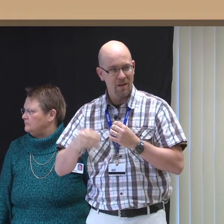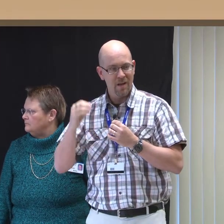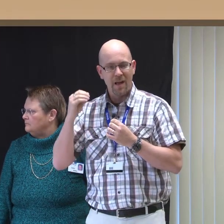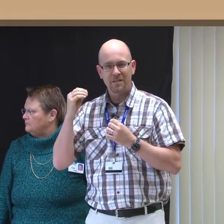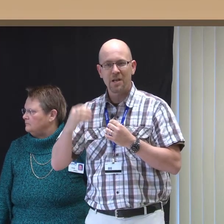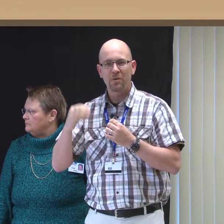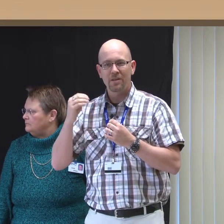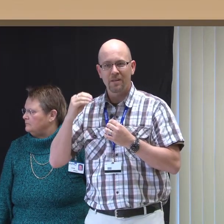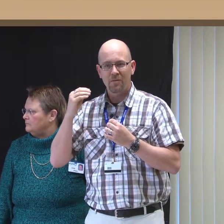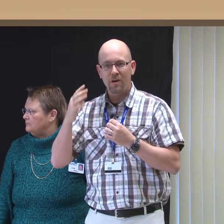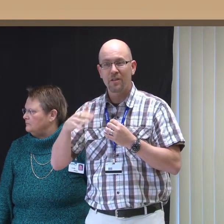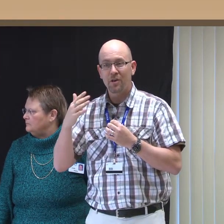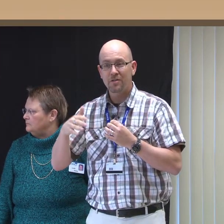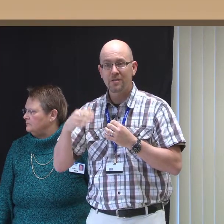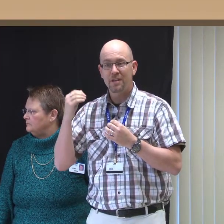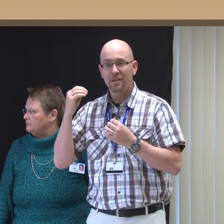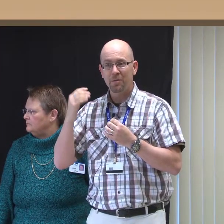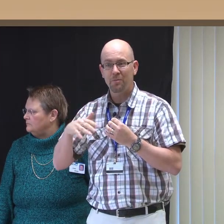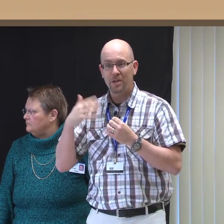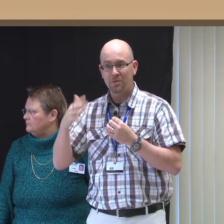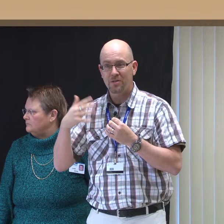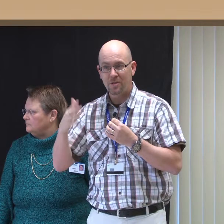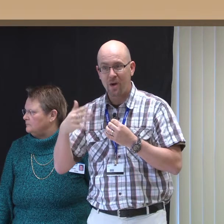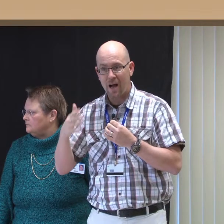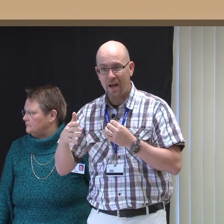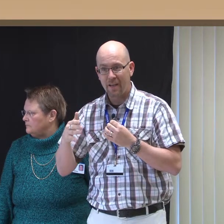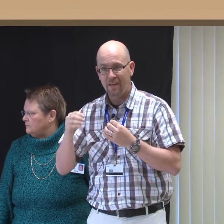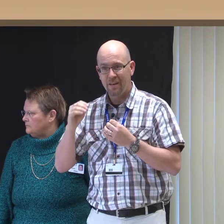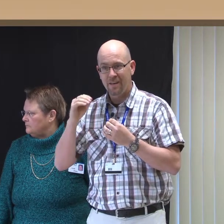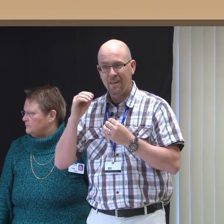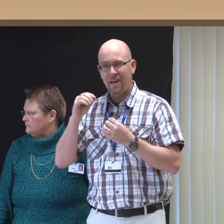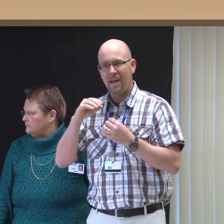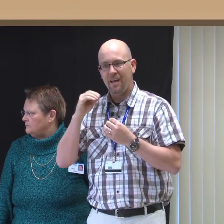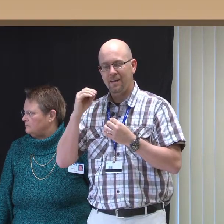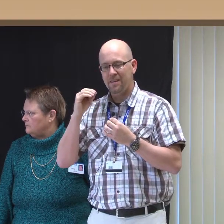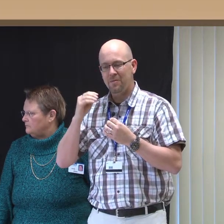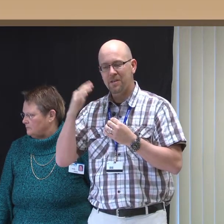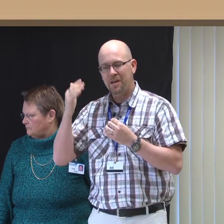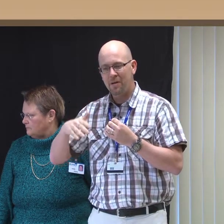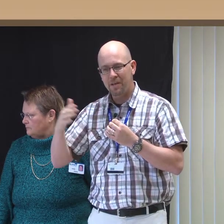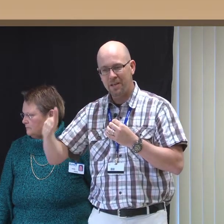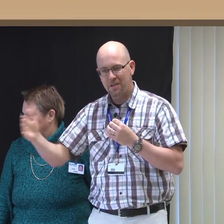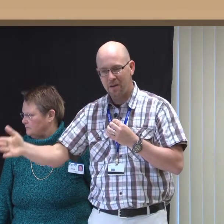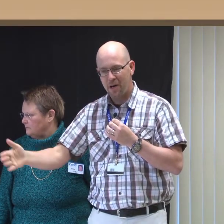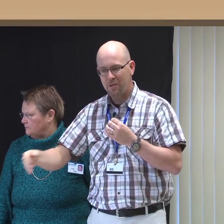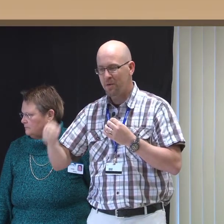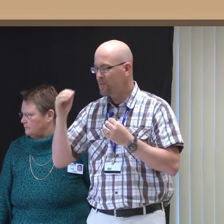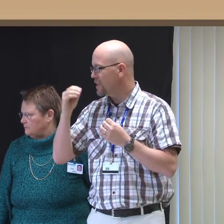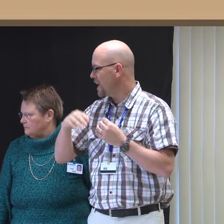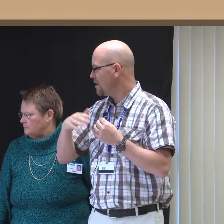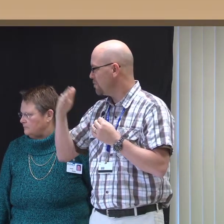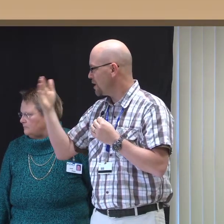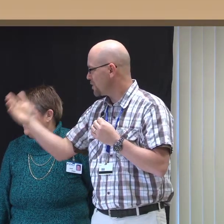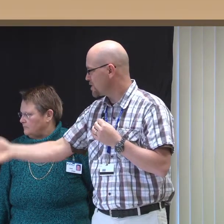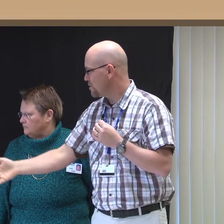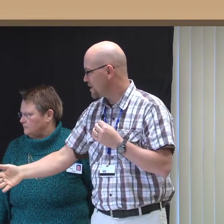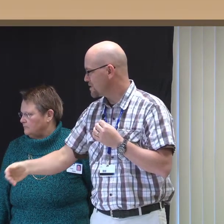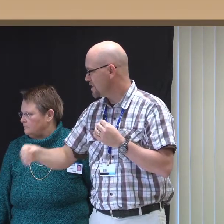and someone, one of the nurses thought the blood pressure was too high and it was a combination of errors, but we gave blood pressure medicine.